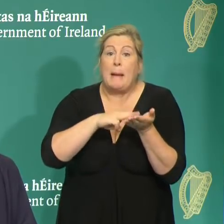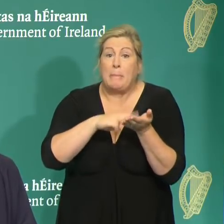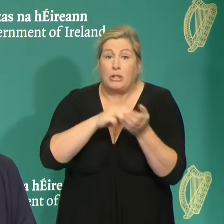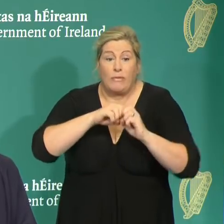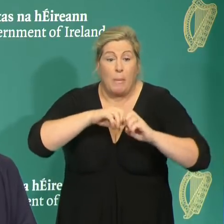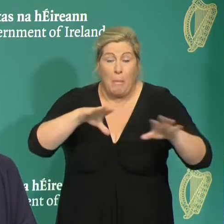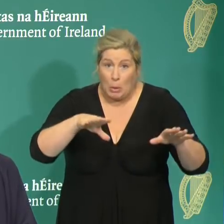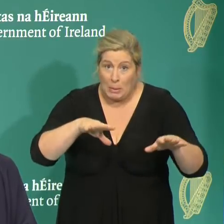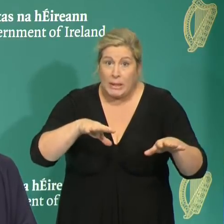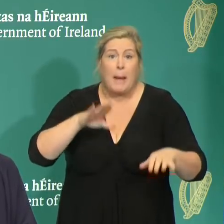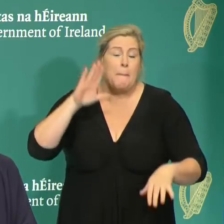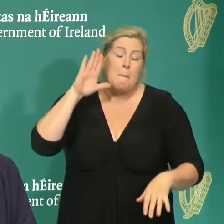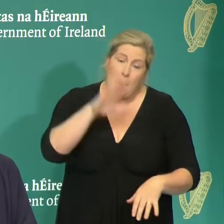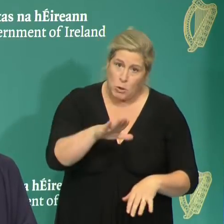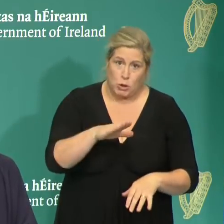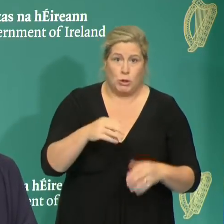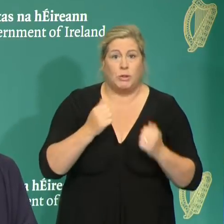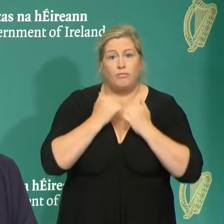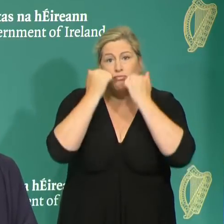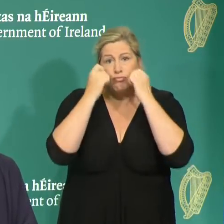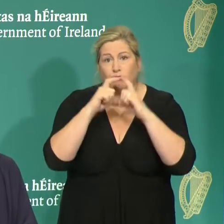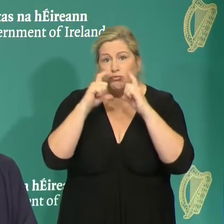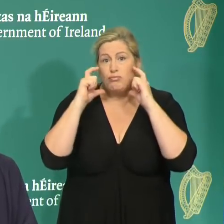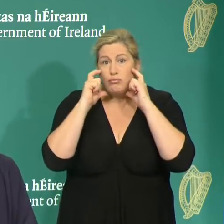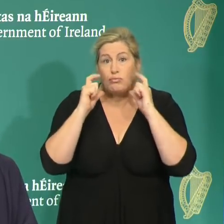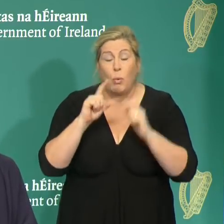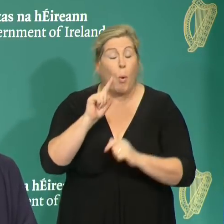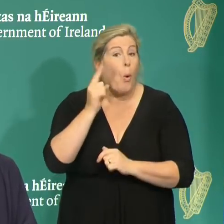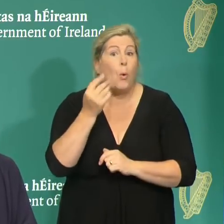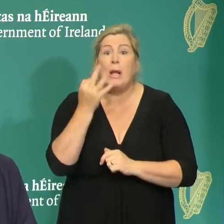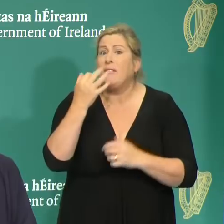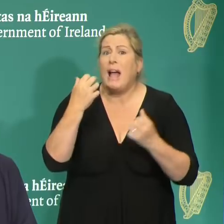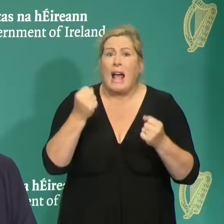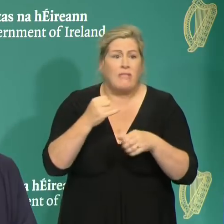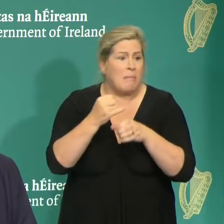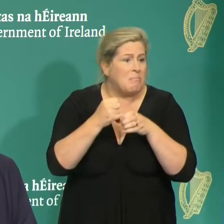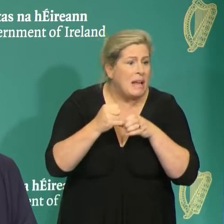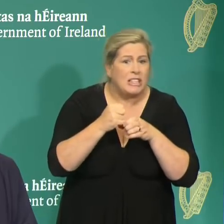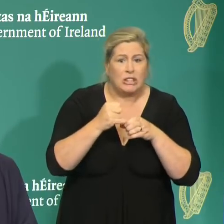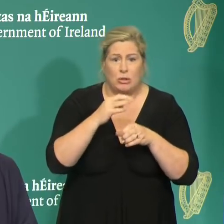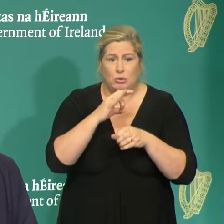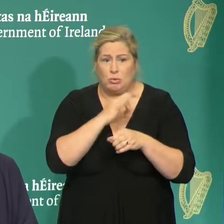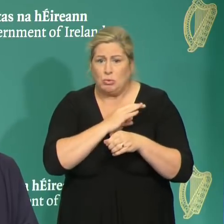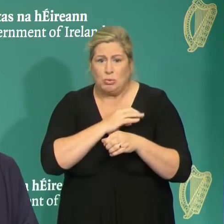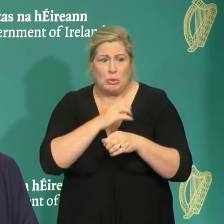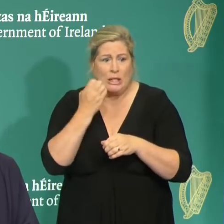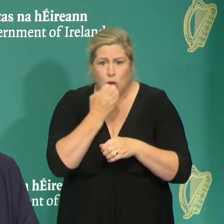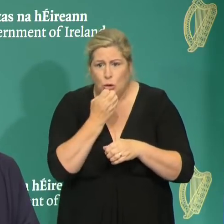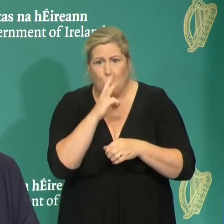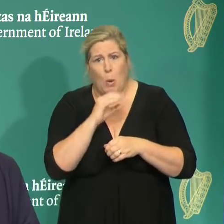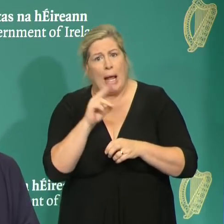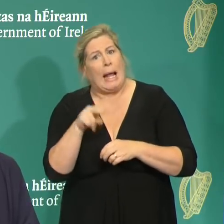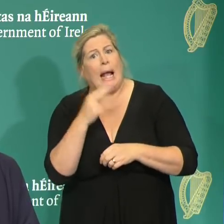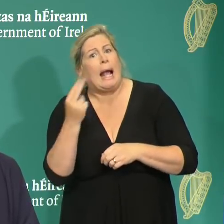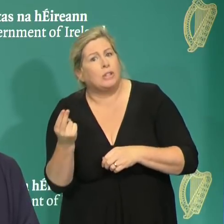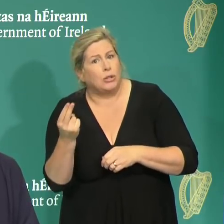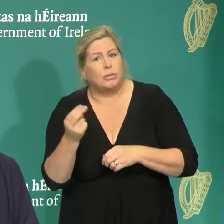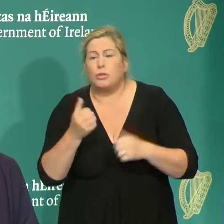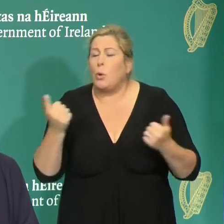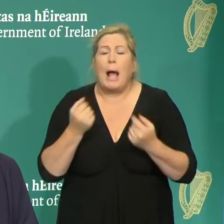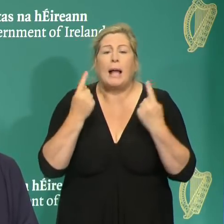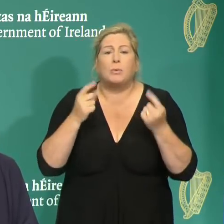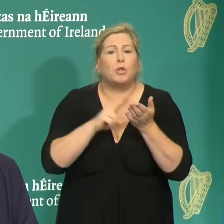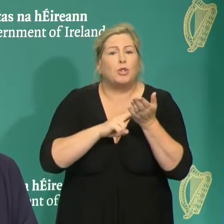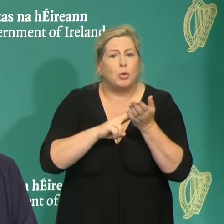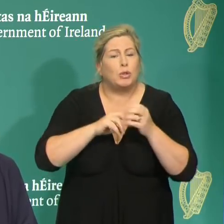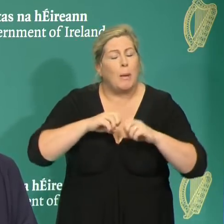reasonable excuse, travel by public transport without wearing a face covering came into effect. Therefore, anyone using public